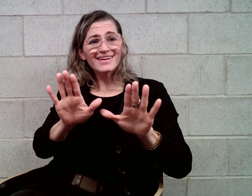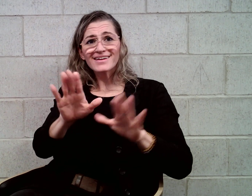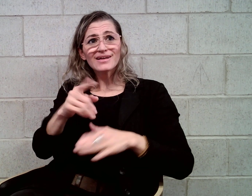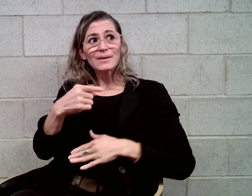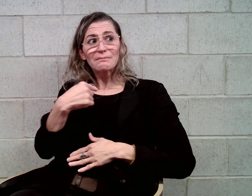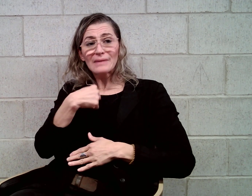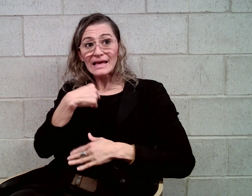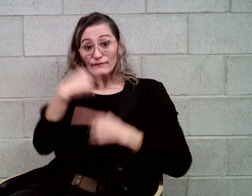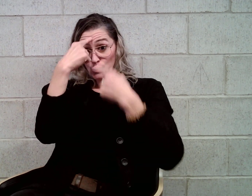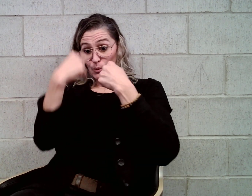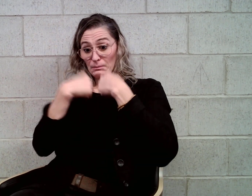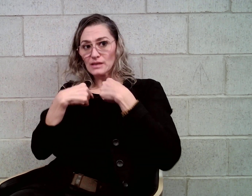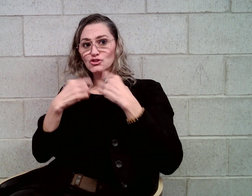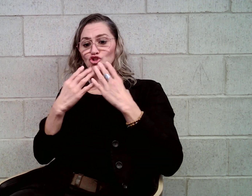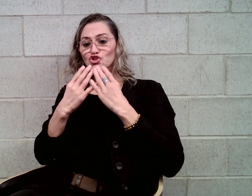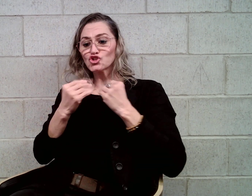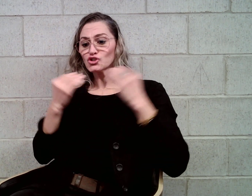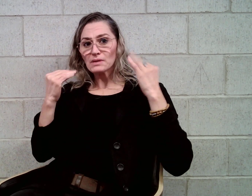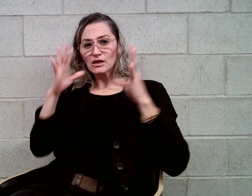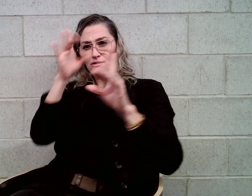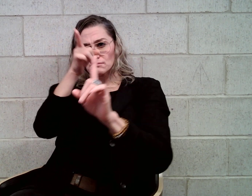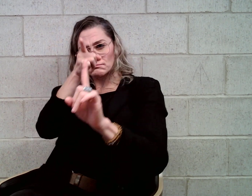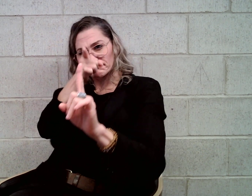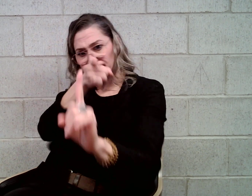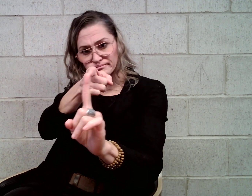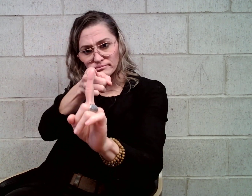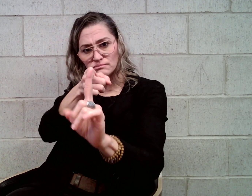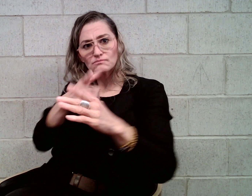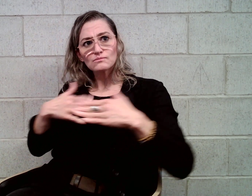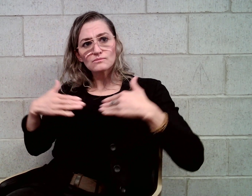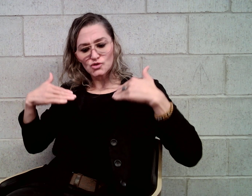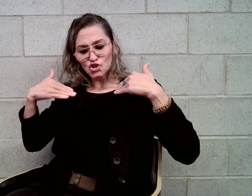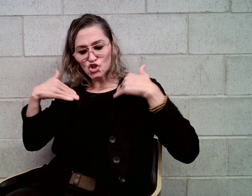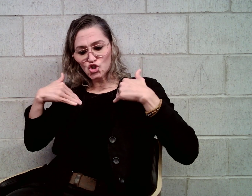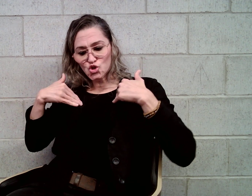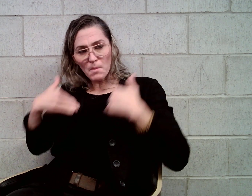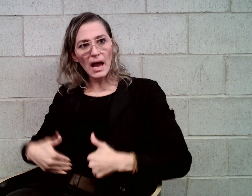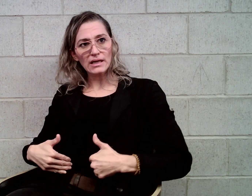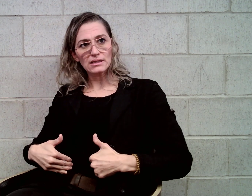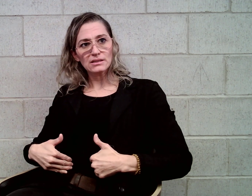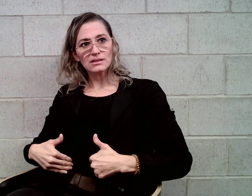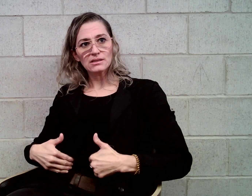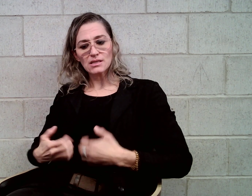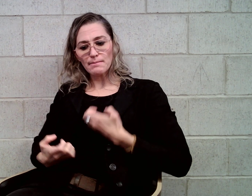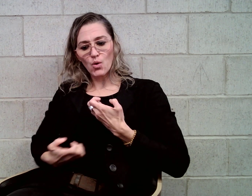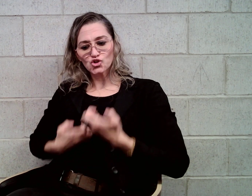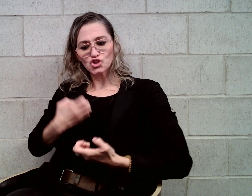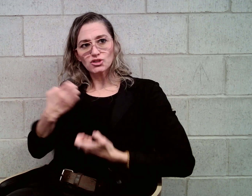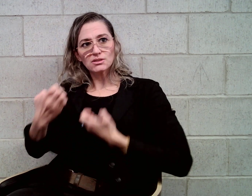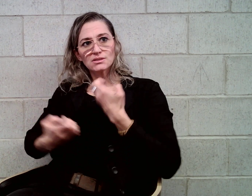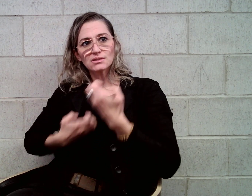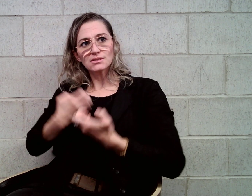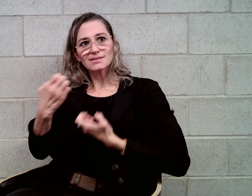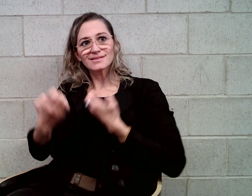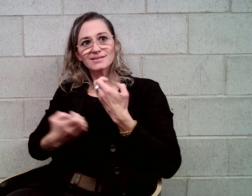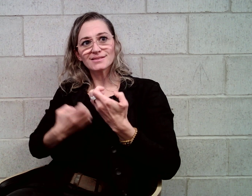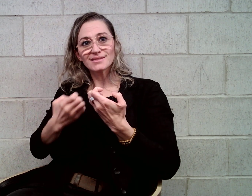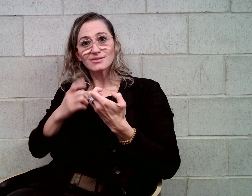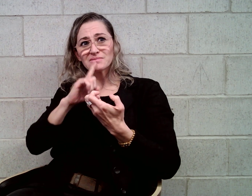think, okay, it's not about that. For me, Shakespeare touches on something that is